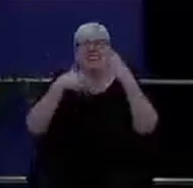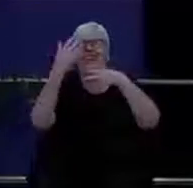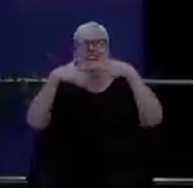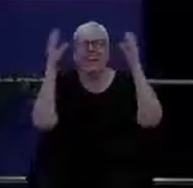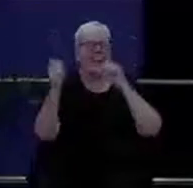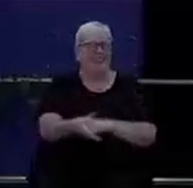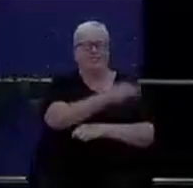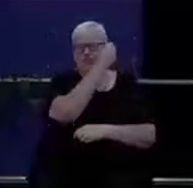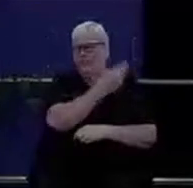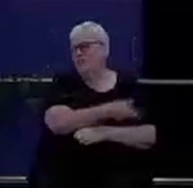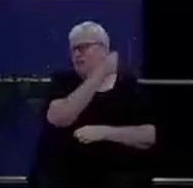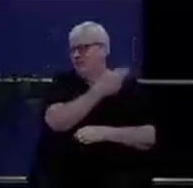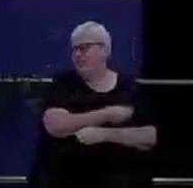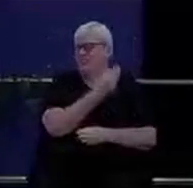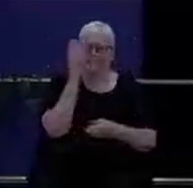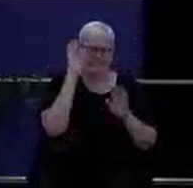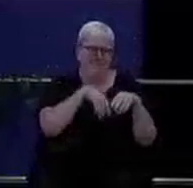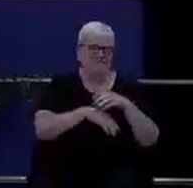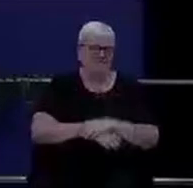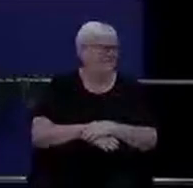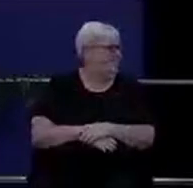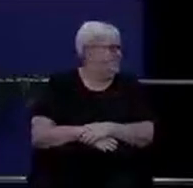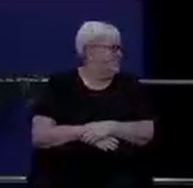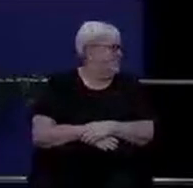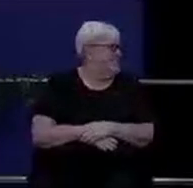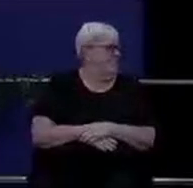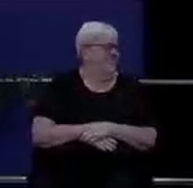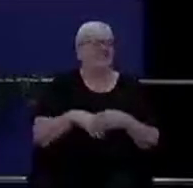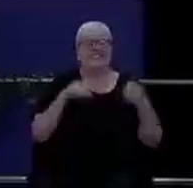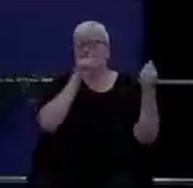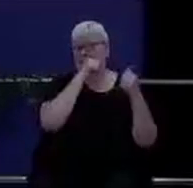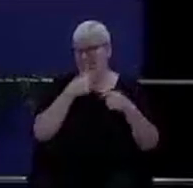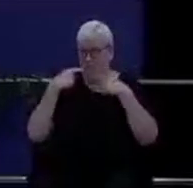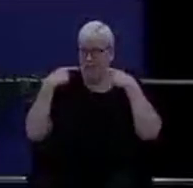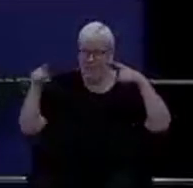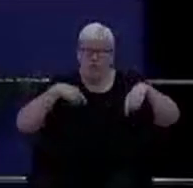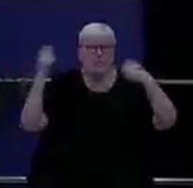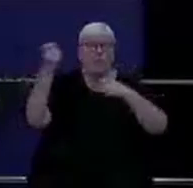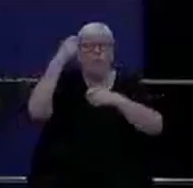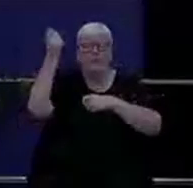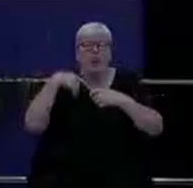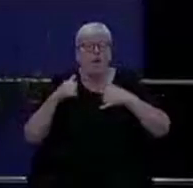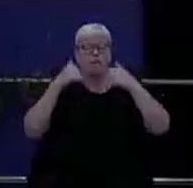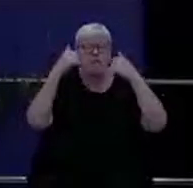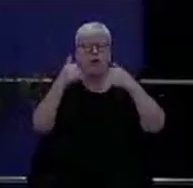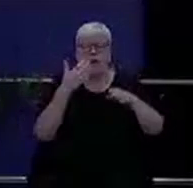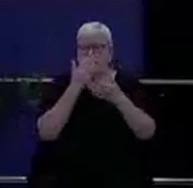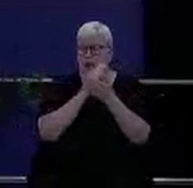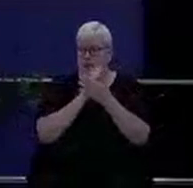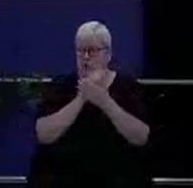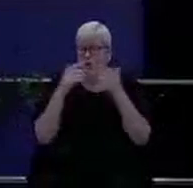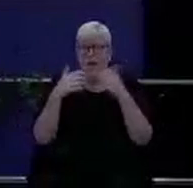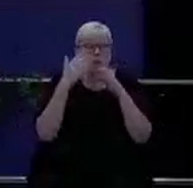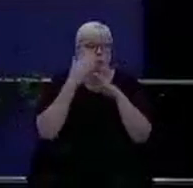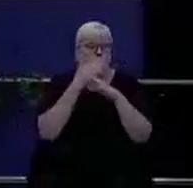the fantastic Leslie Crera. But yes, so it's very nice to be able to announce the winners of this prize. I'm not sure how we worked the logistics of